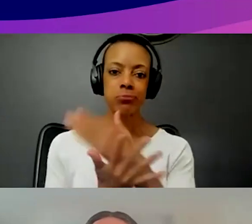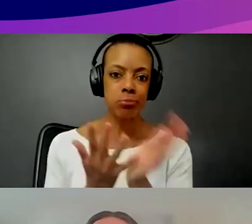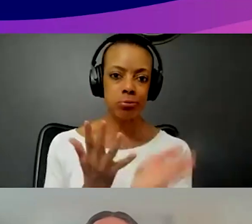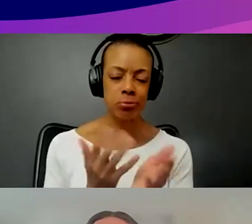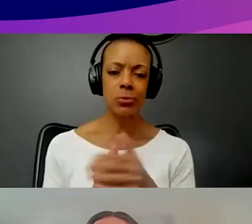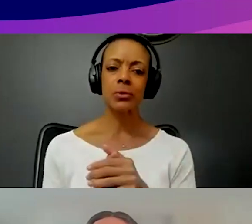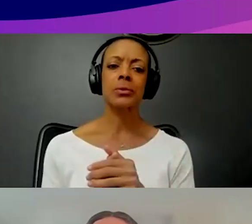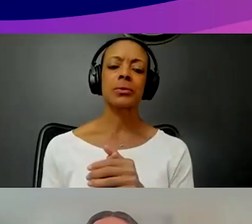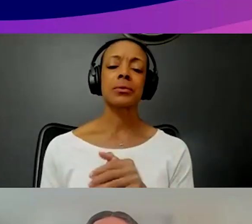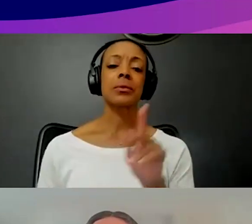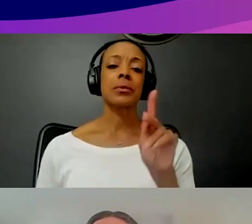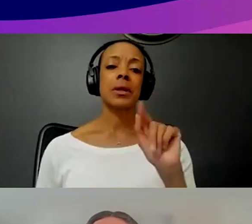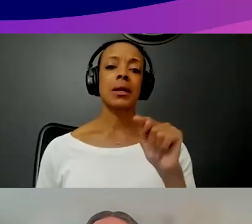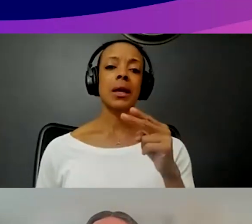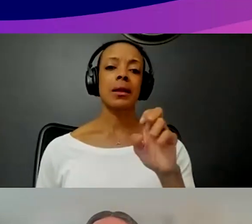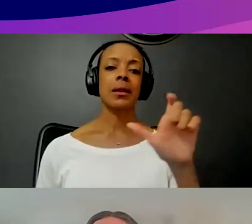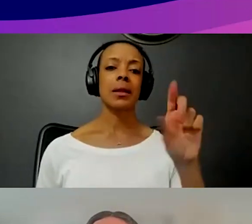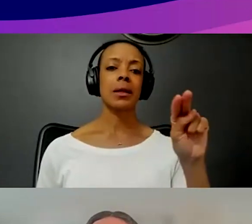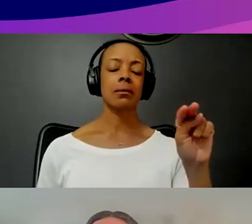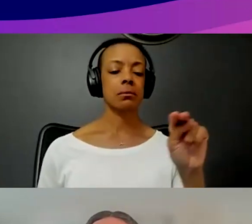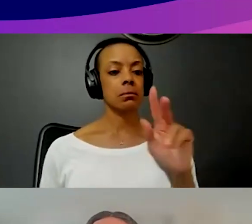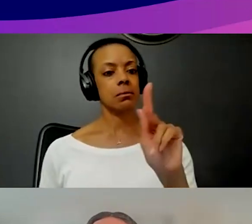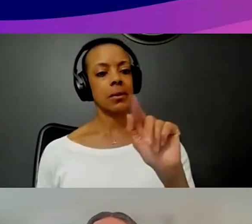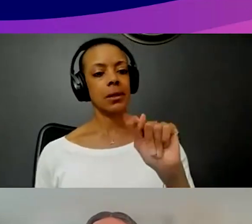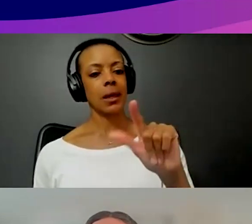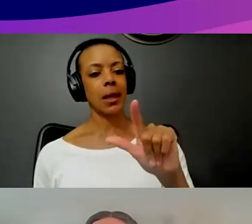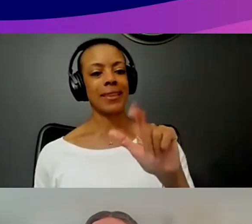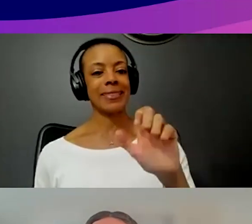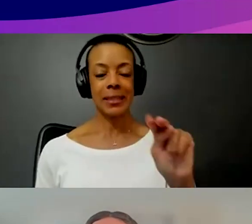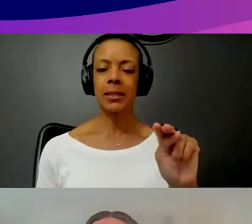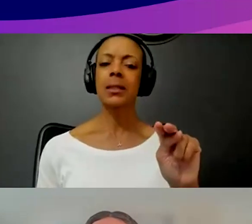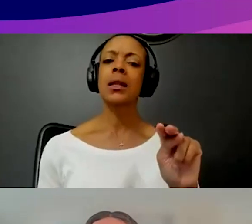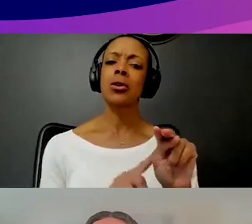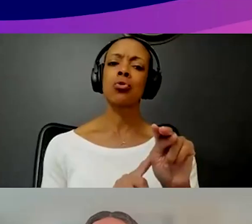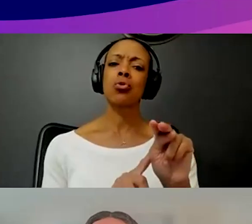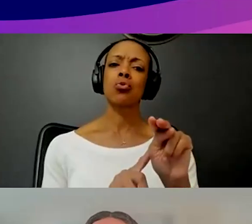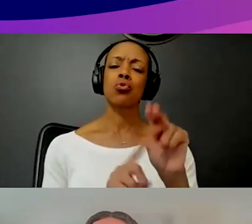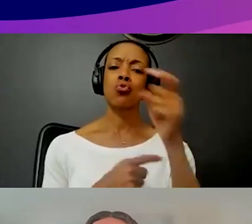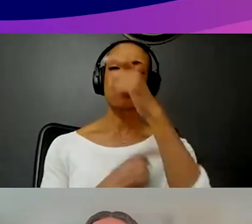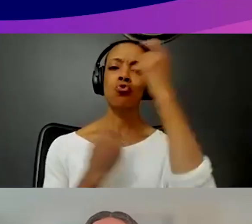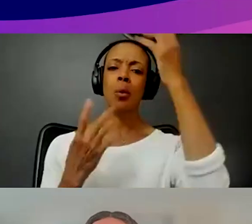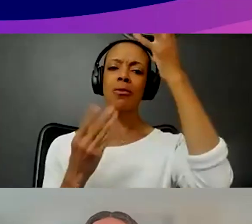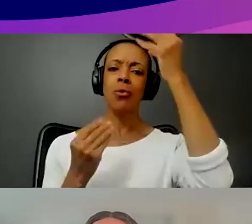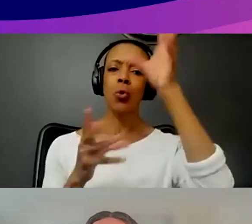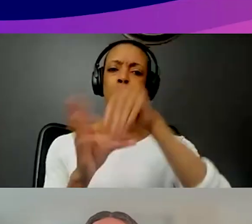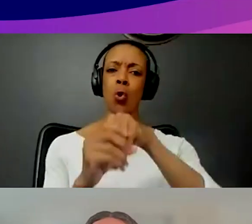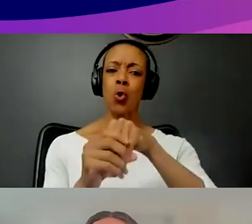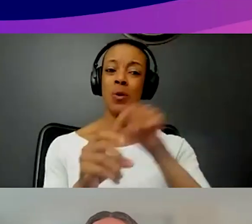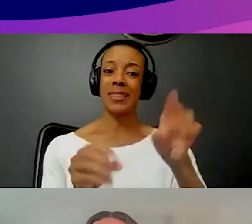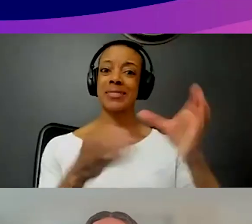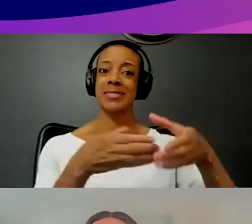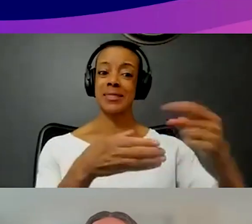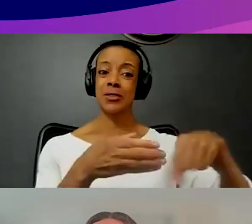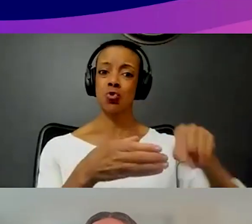around the really use of trauma and violence or trauma informed approaches with this population, and what in